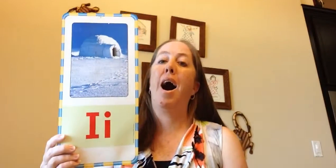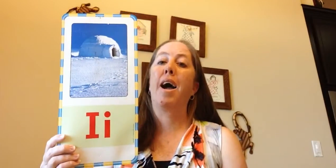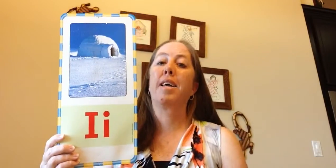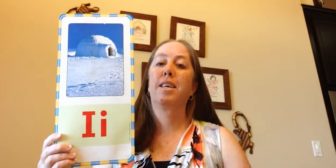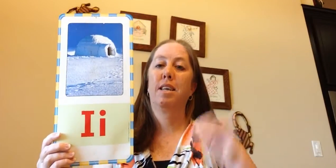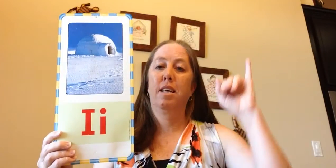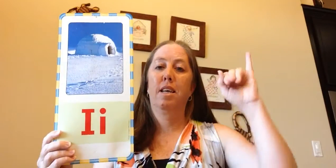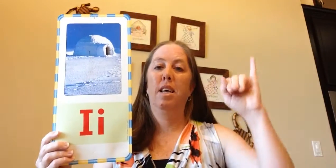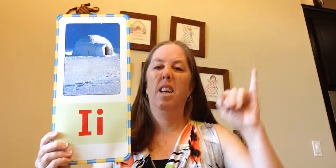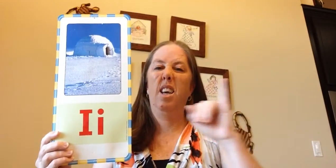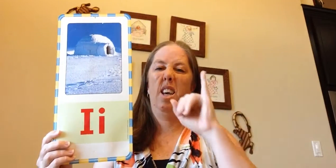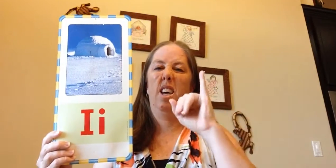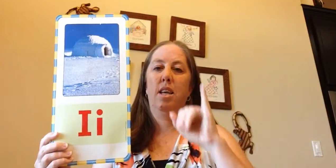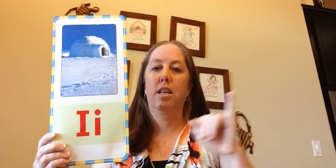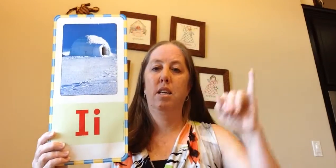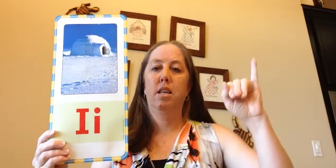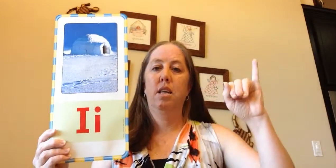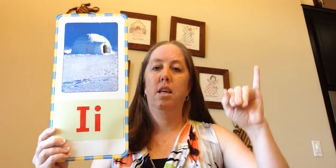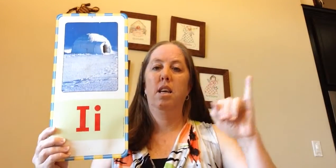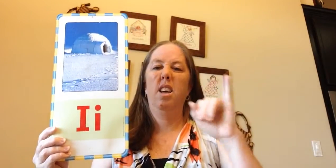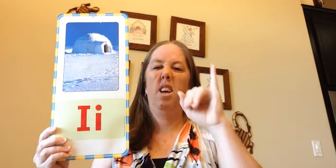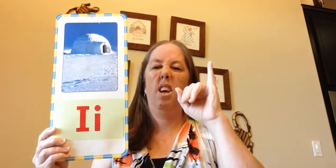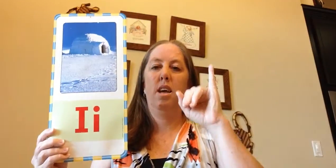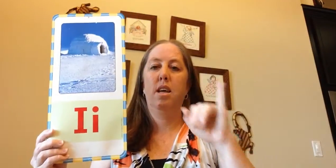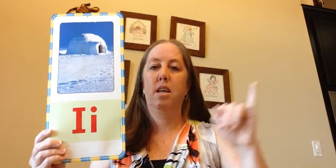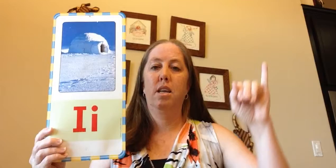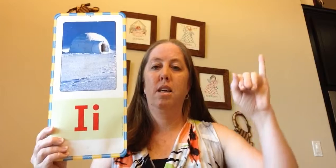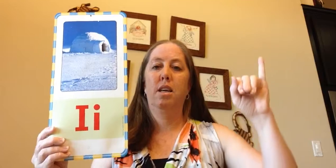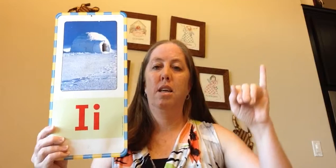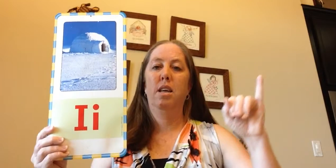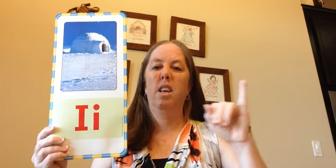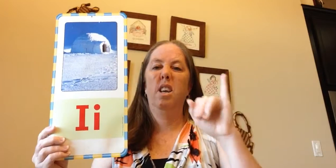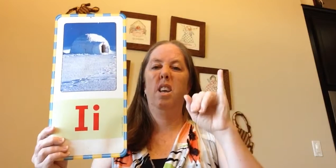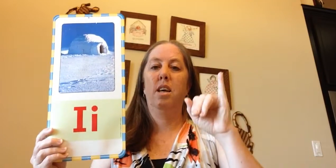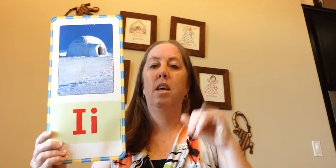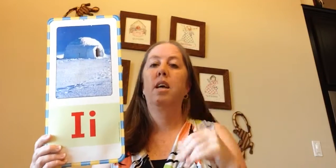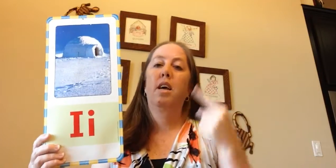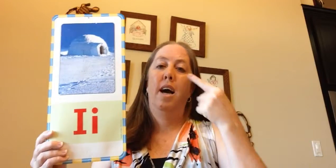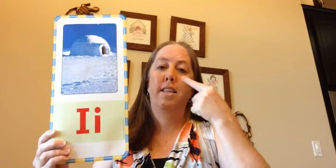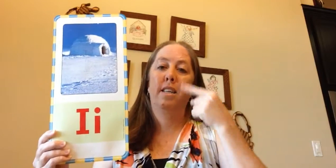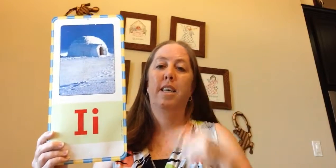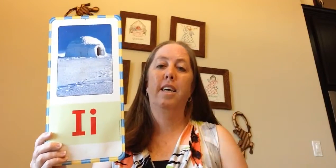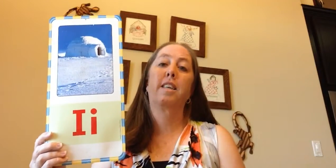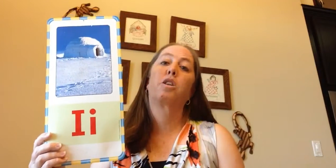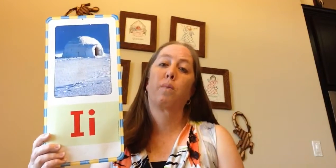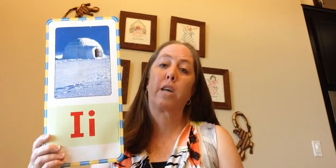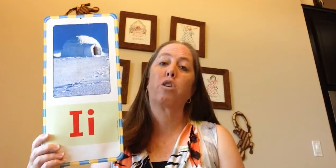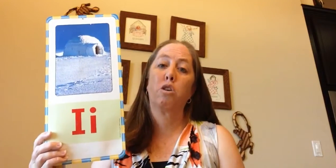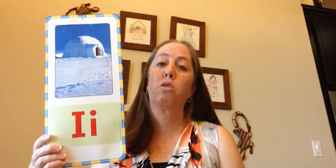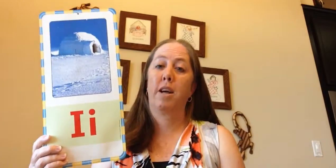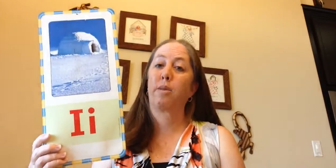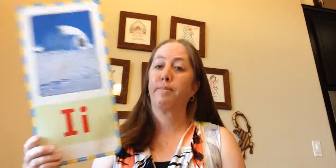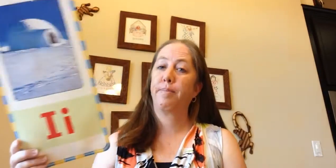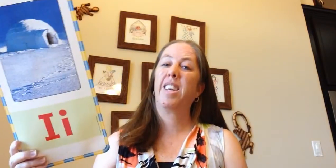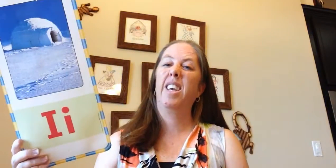I, I, I, I. I tell the kids it's the wrinkled nose letter.